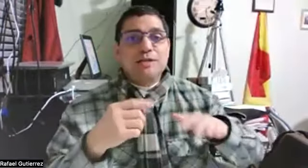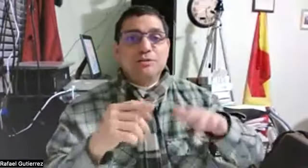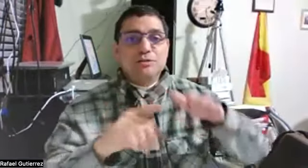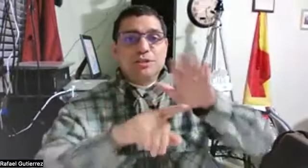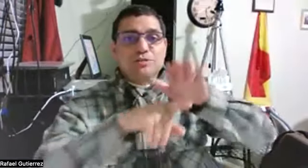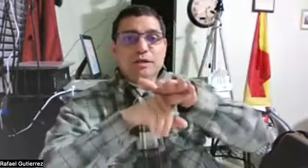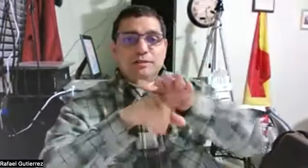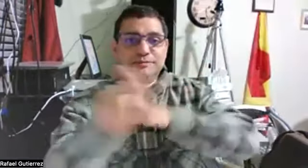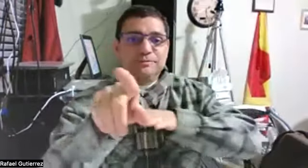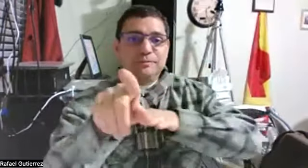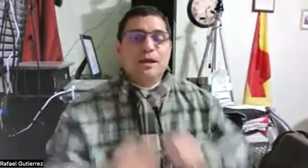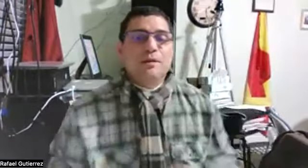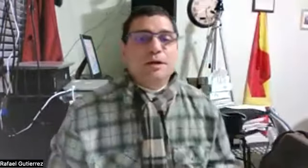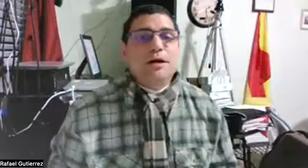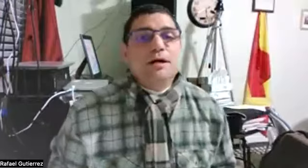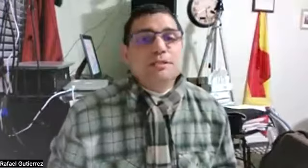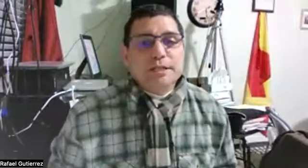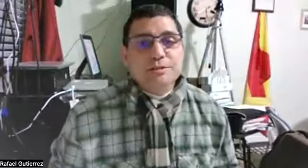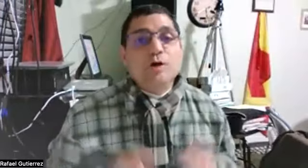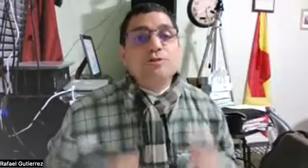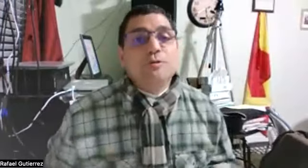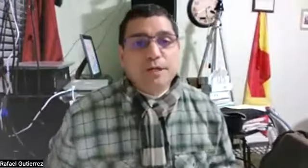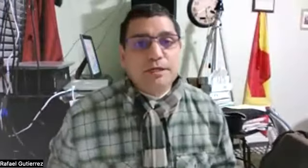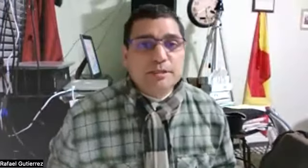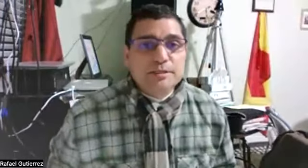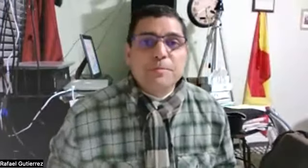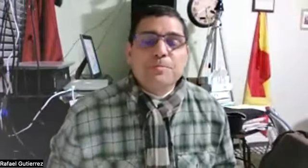to use this one because it also means